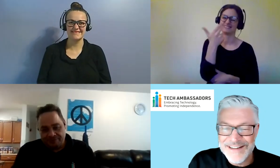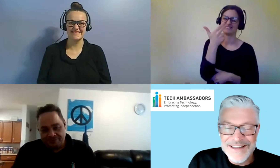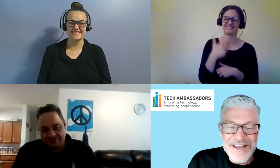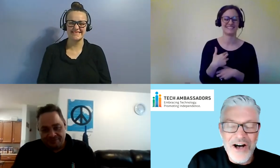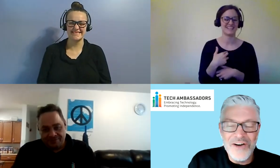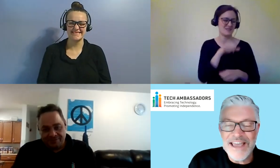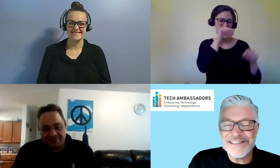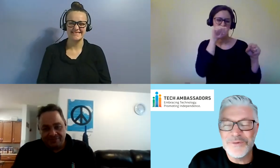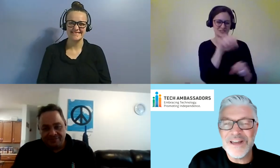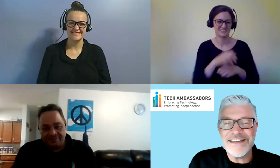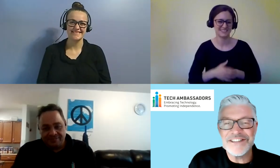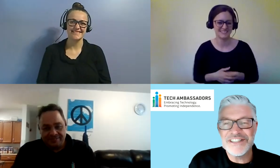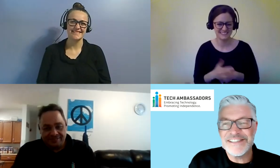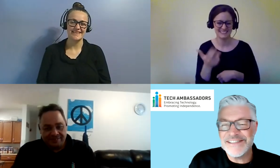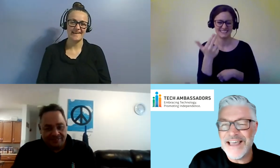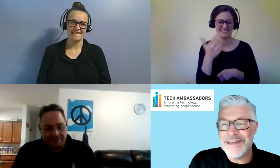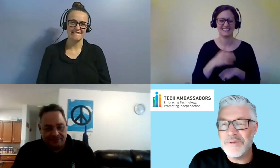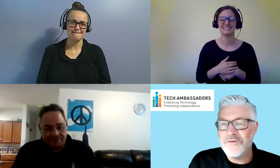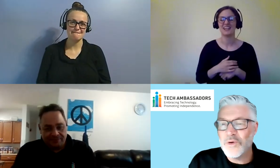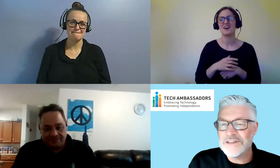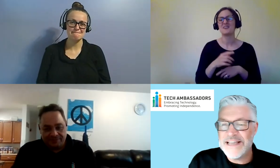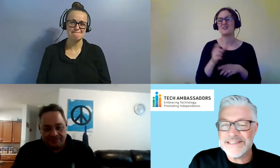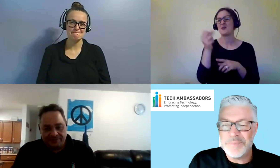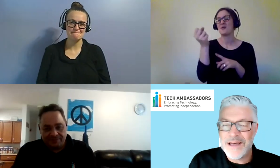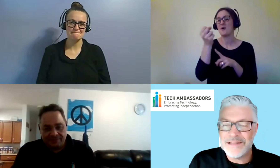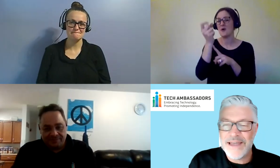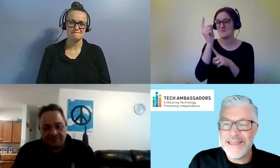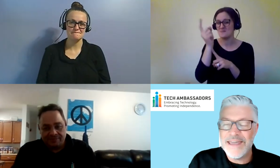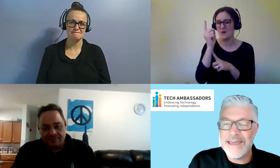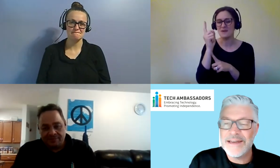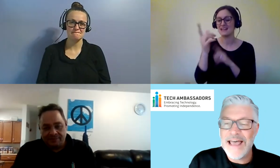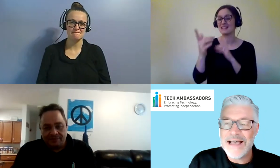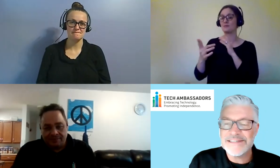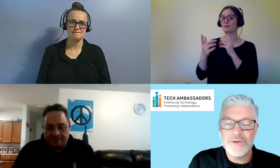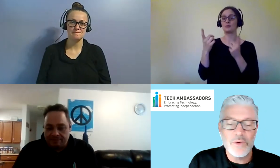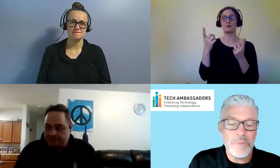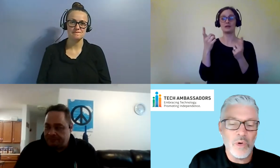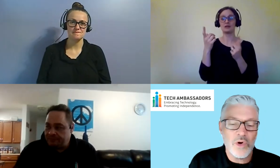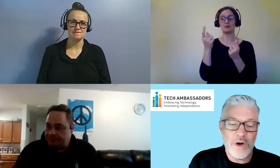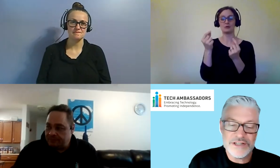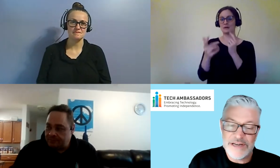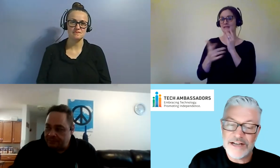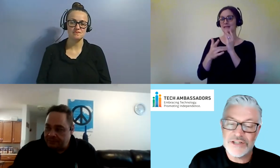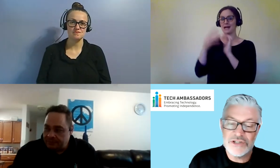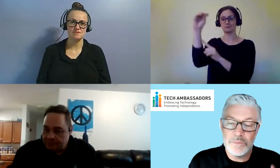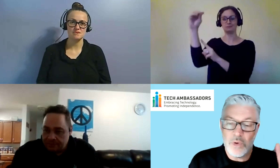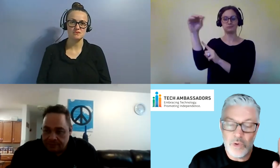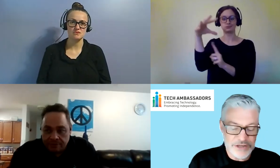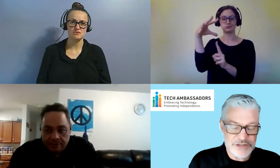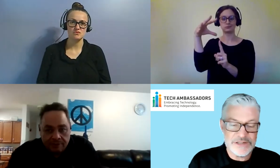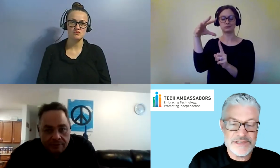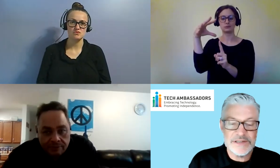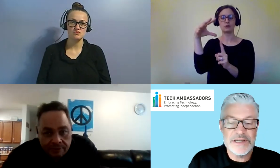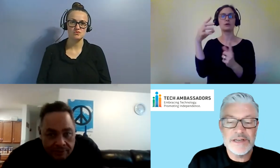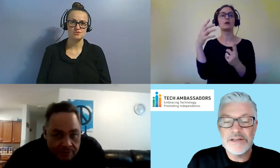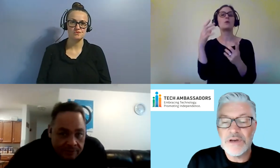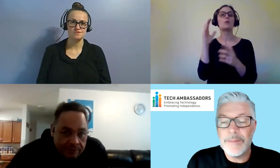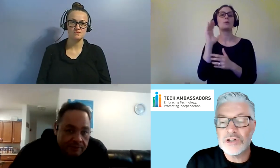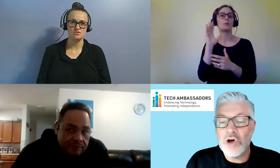that. Okay, so we're going to take just a second before our tech spotlight and ask you a poll question, actually 2 poll